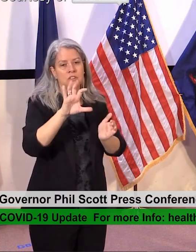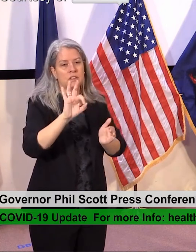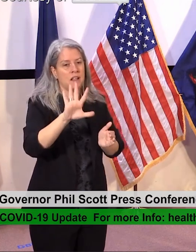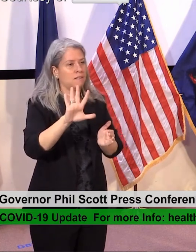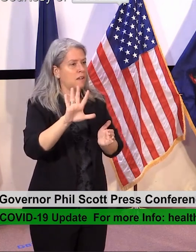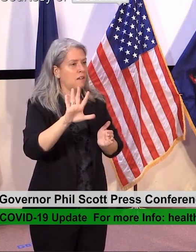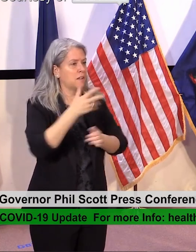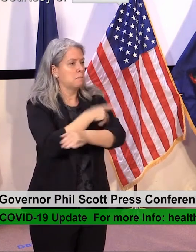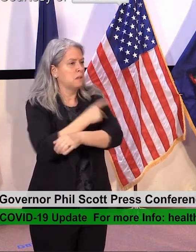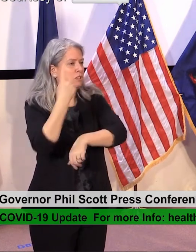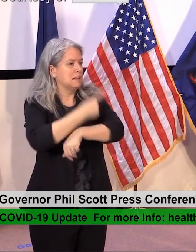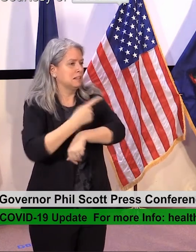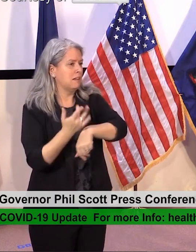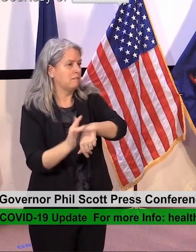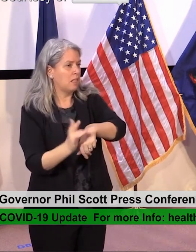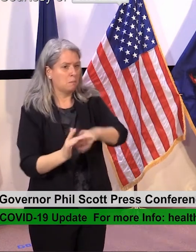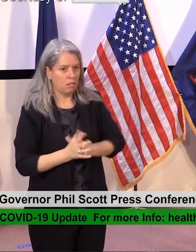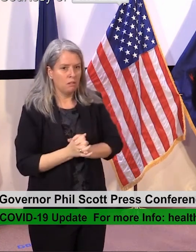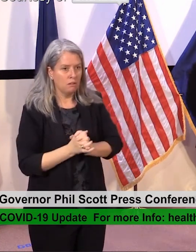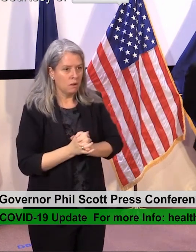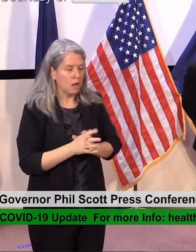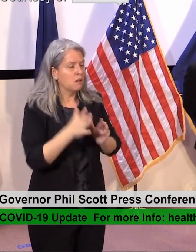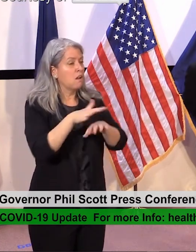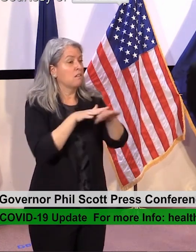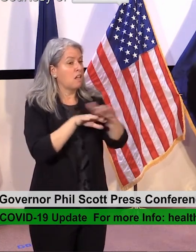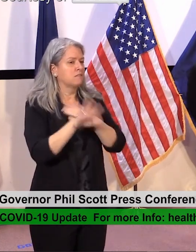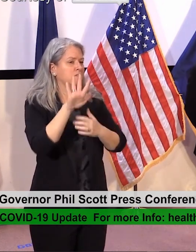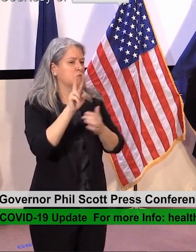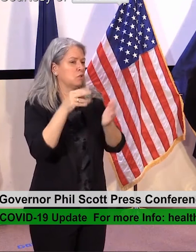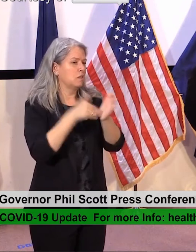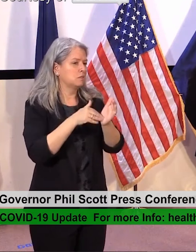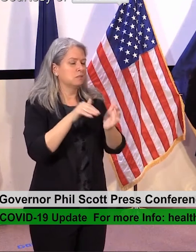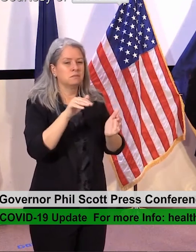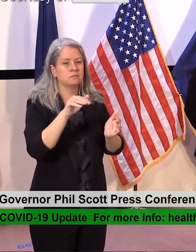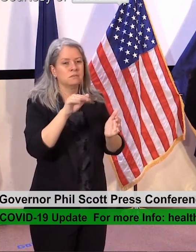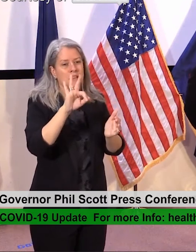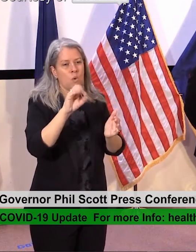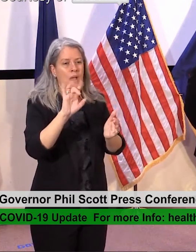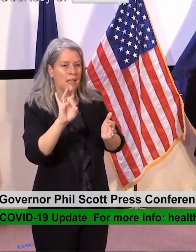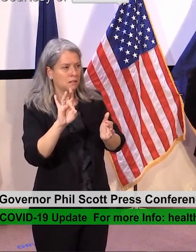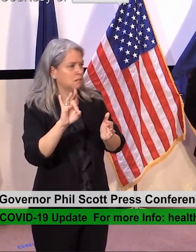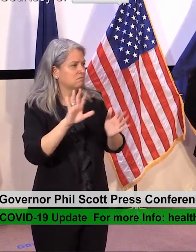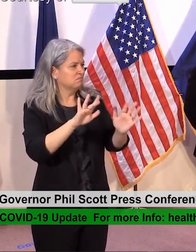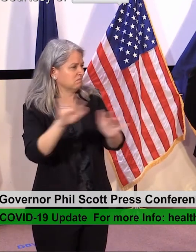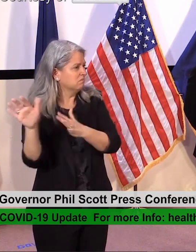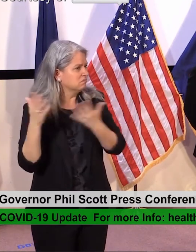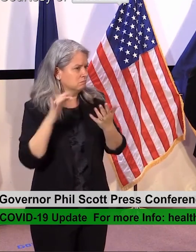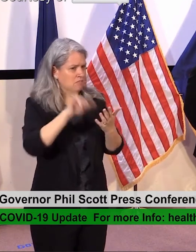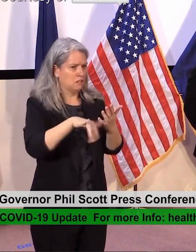11,795 patient days available. In gloves, 52,908, and so forth.